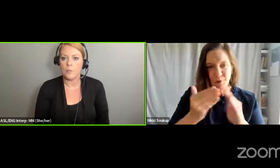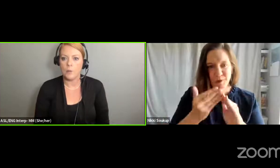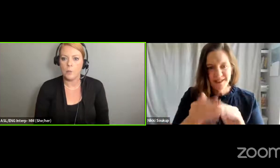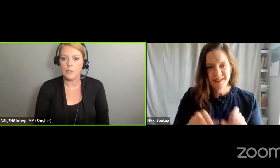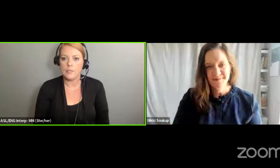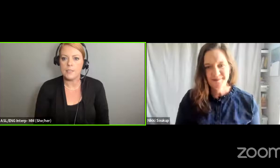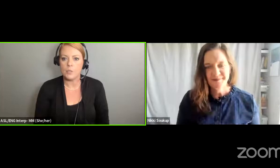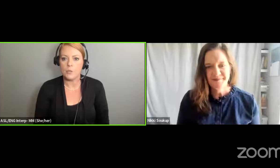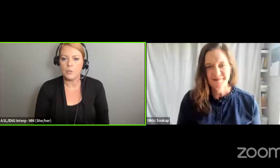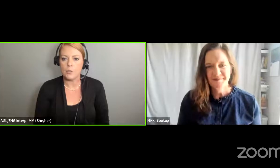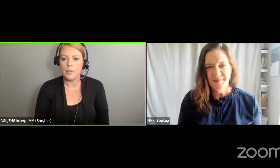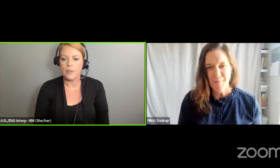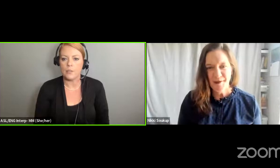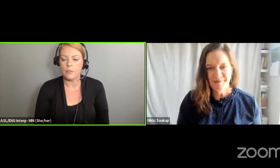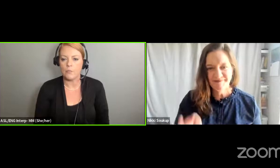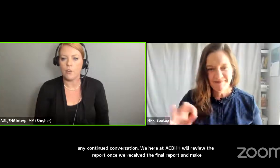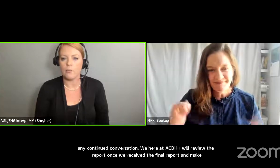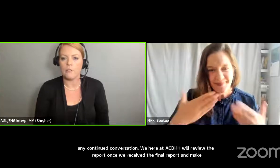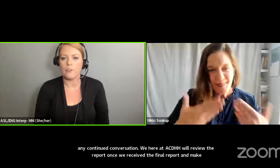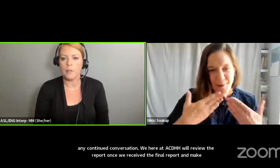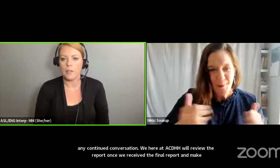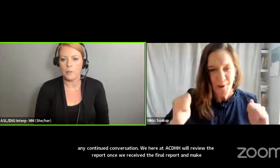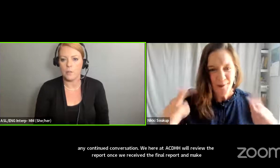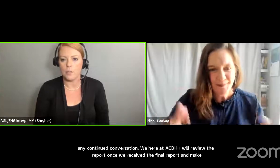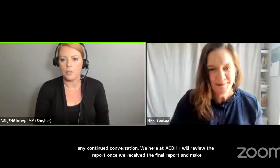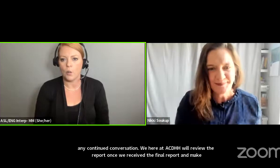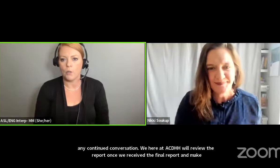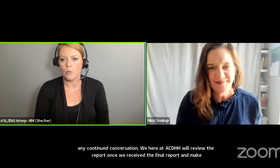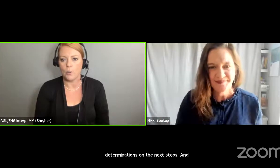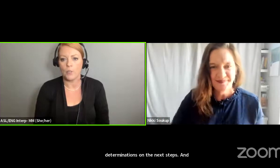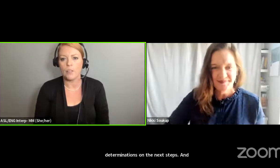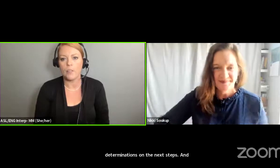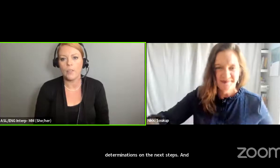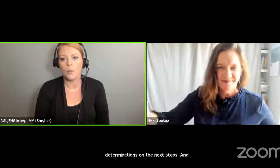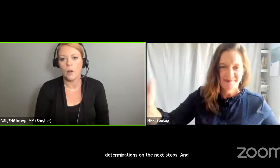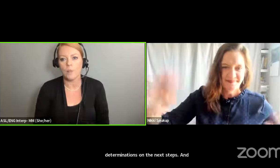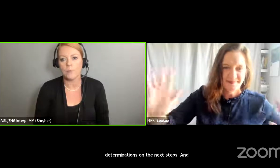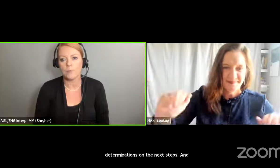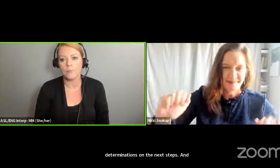And we will continue to gather involvement from the community going forward. Thank you all.